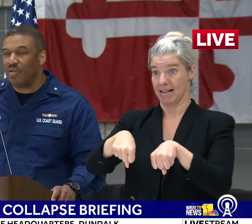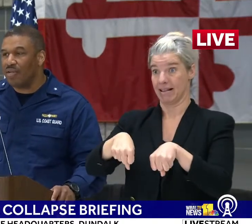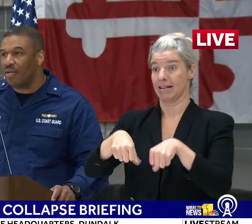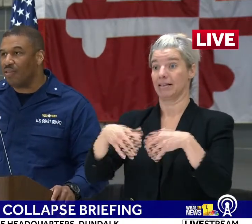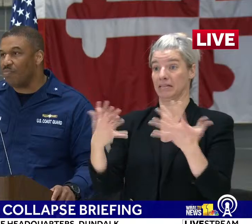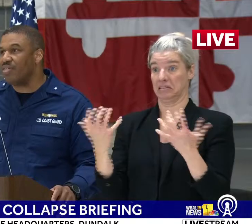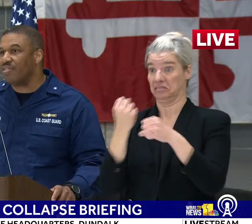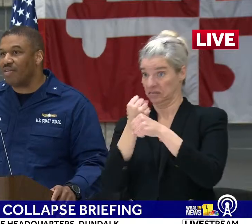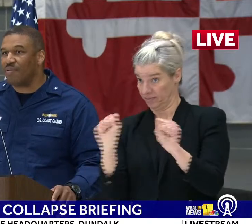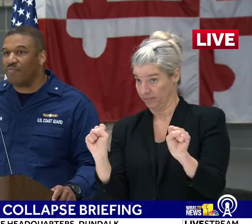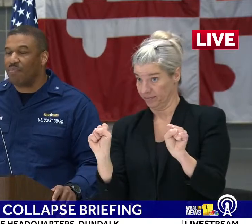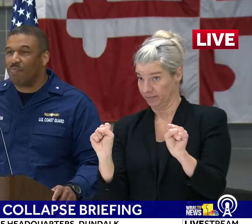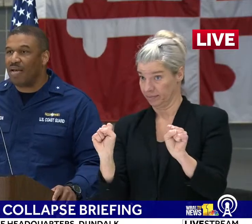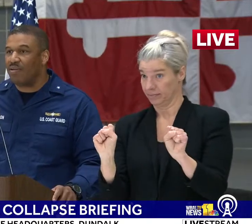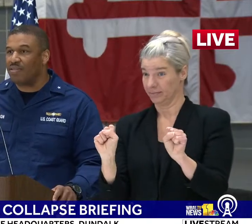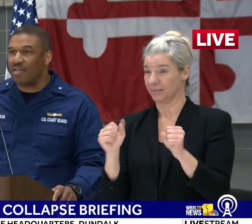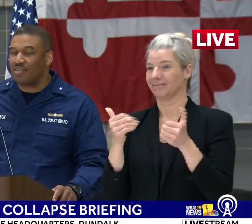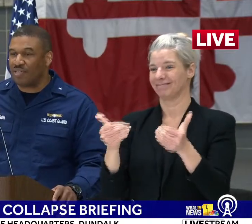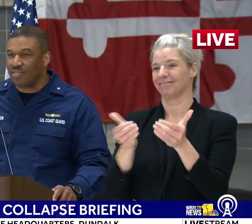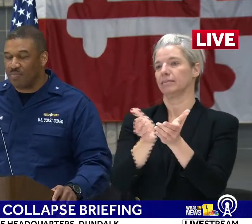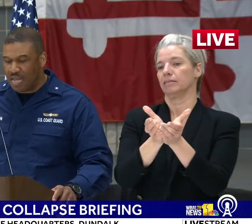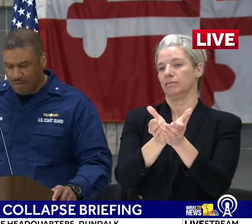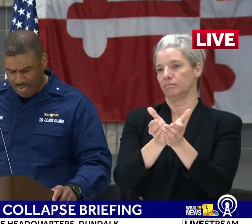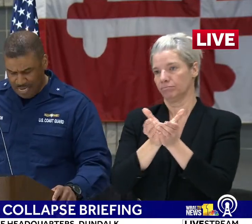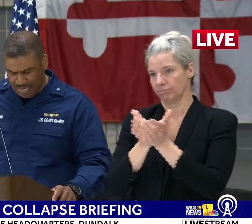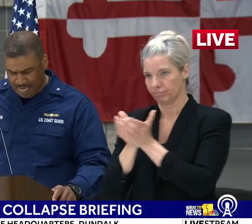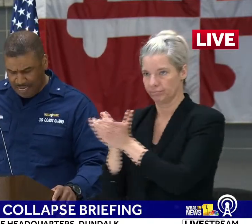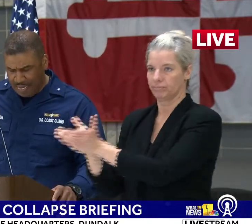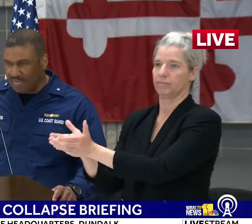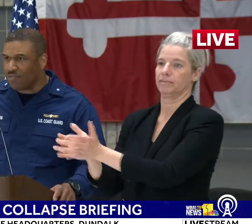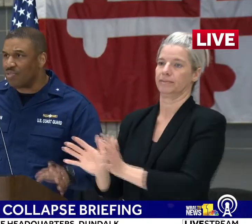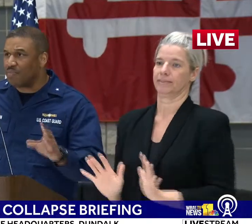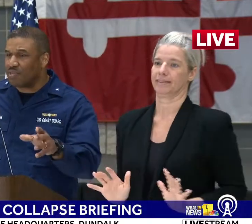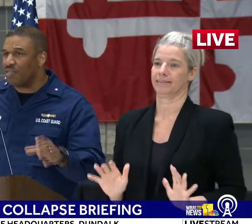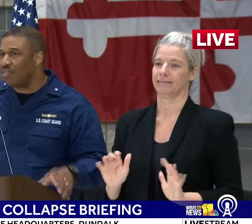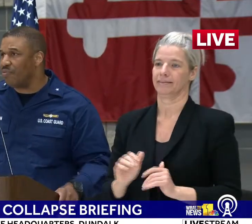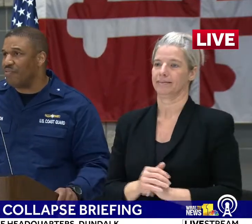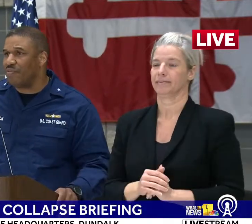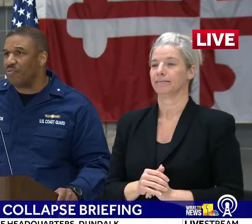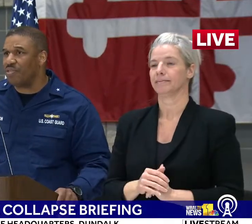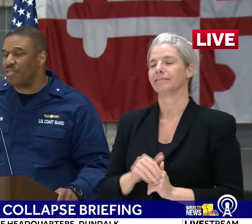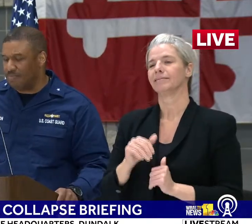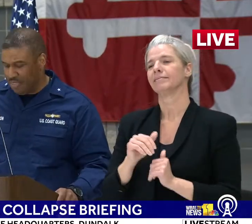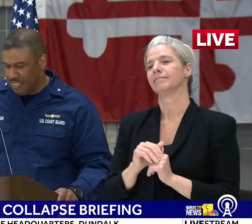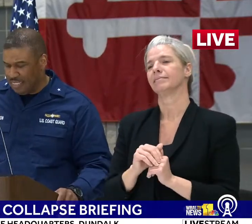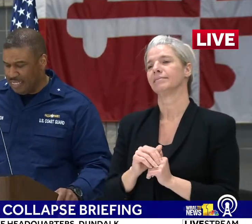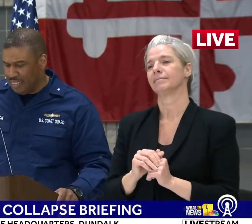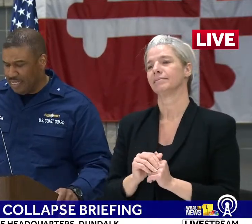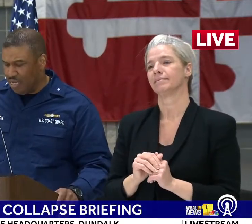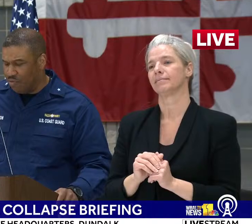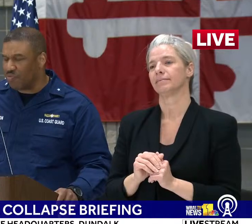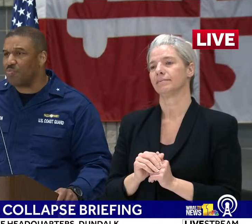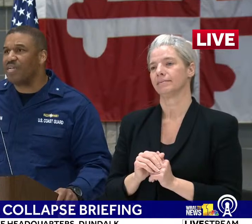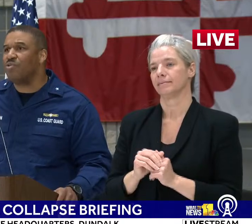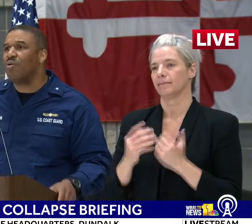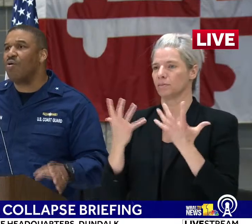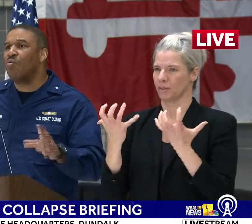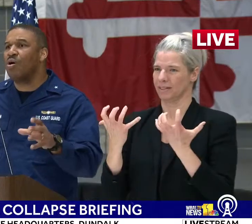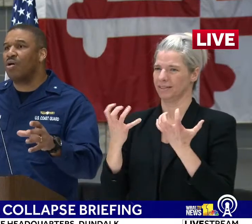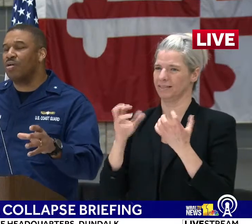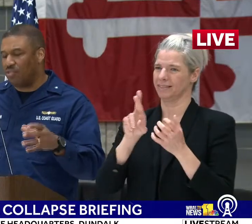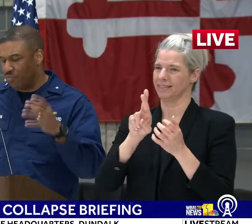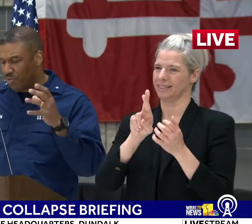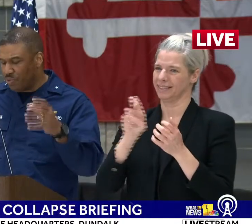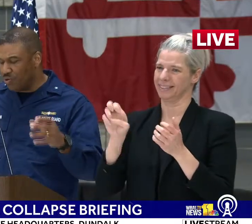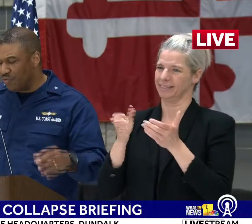safely remove the bridge segment from the bow that's lodged against the bow and to subsequently refloat the ship. With respect